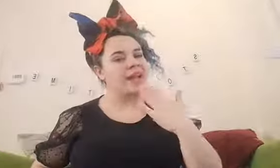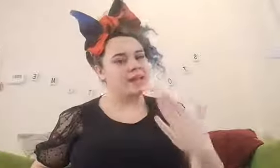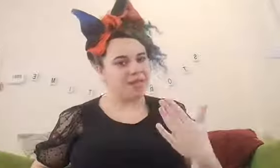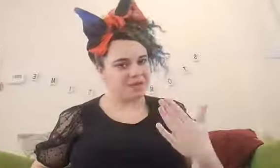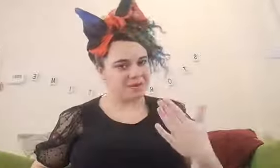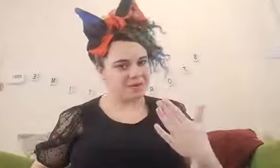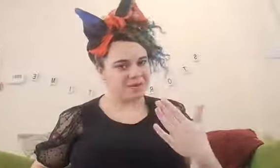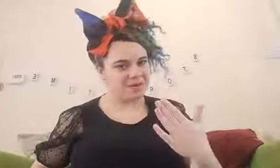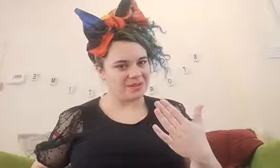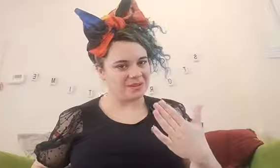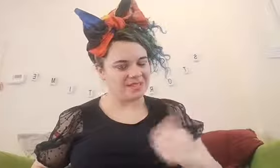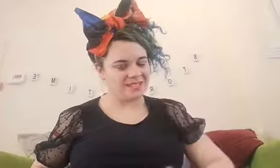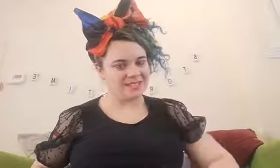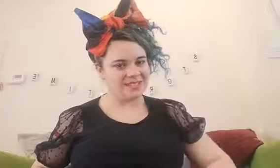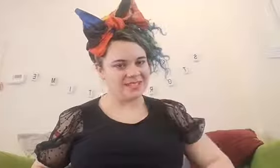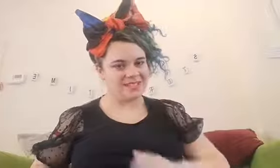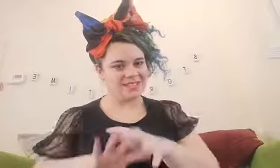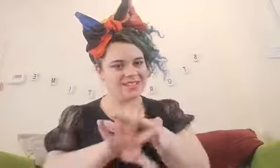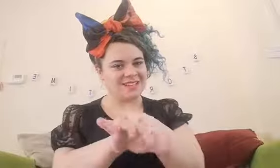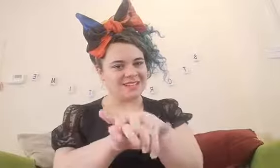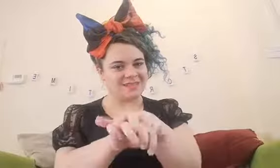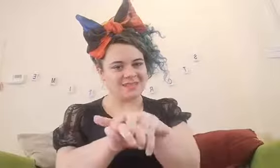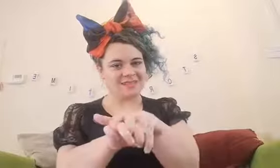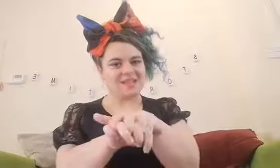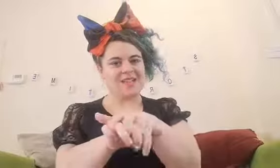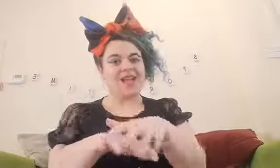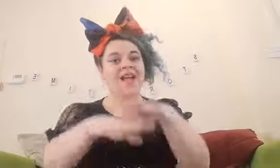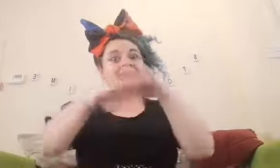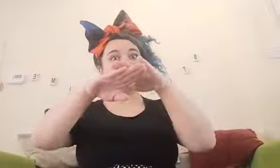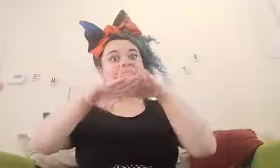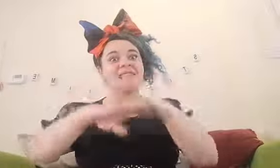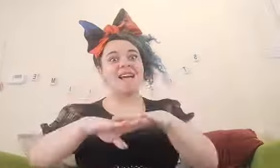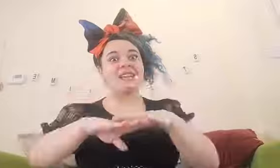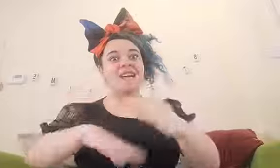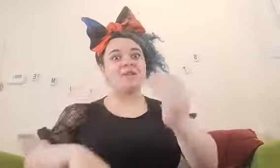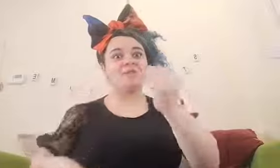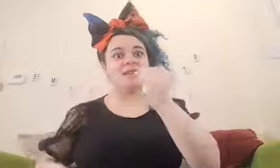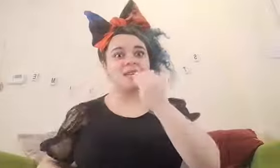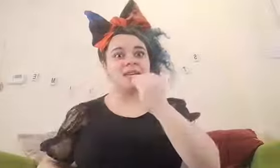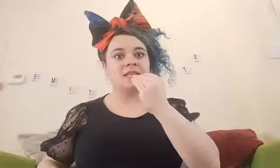Thank you, said Turtle. And he sat down to eat.